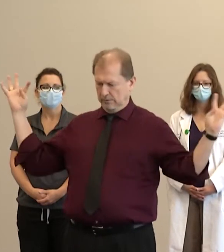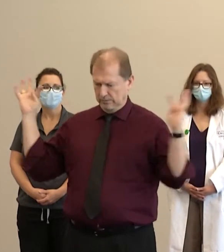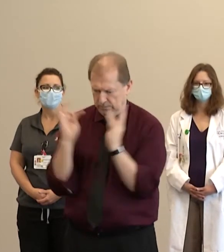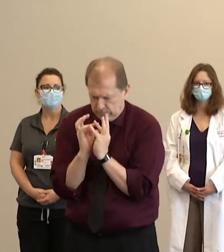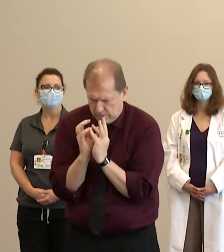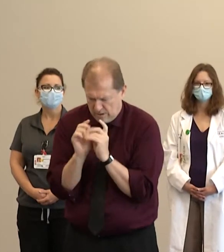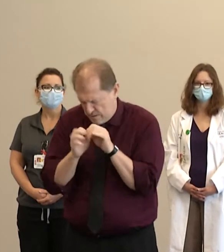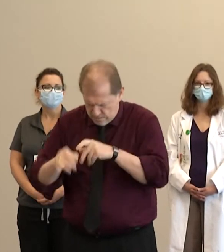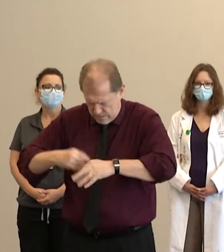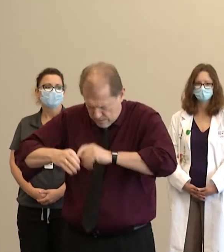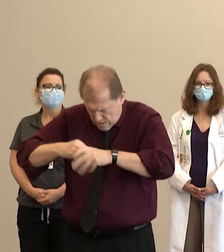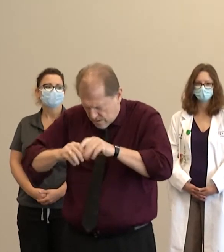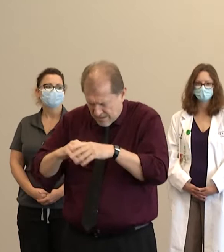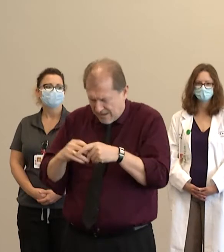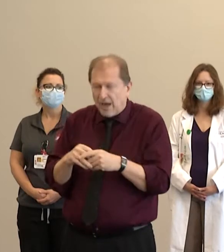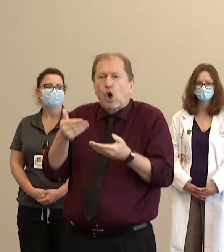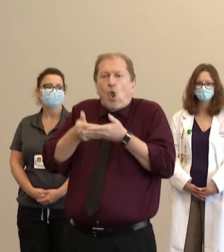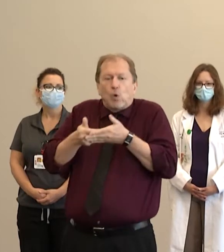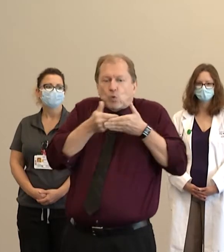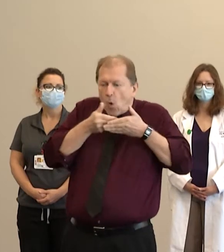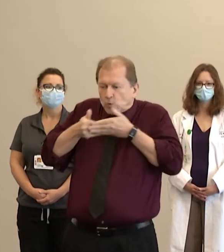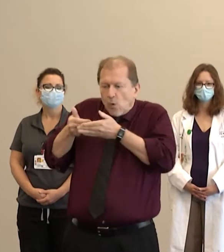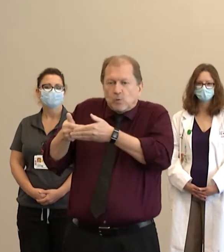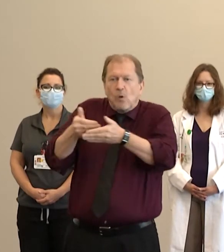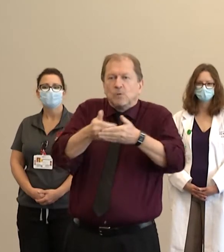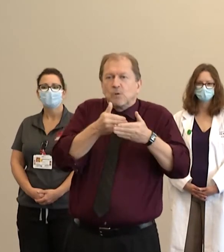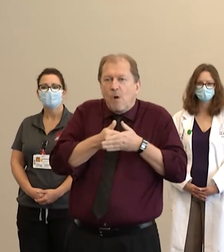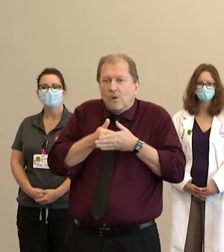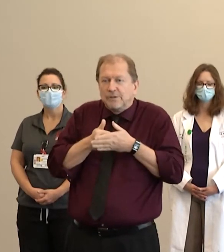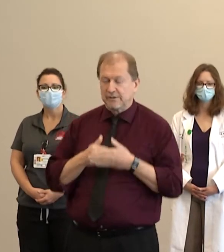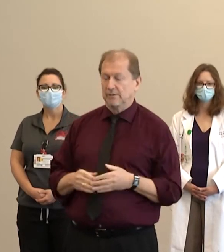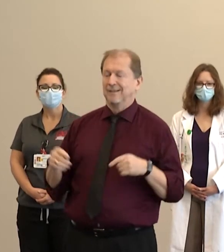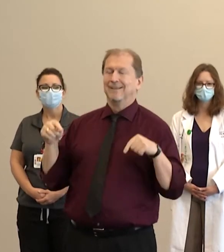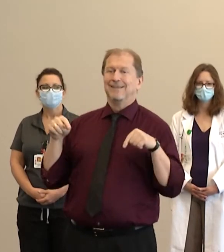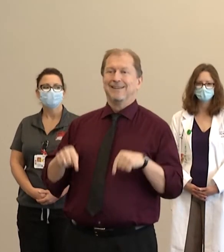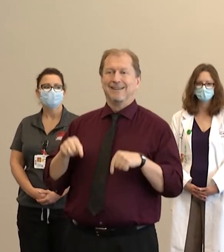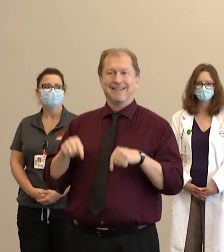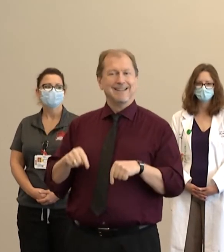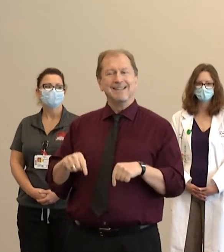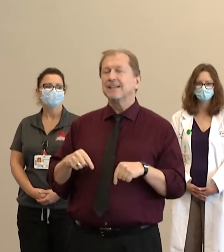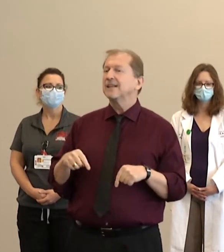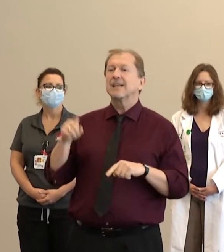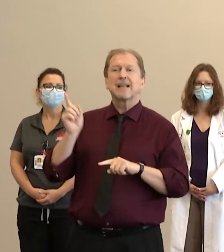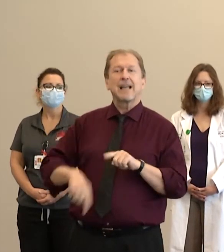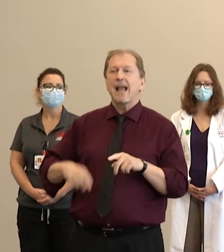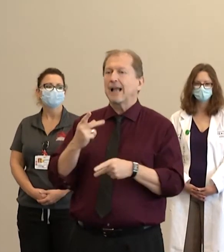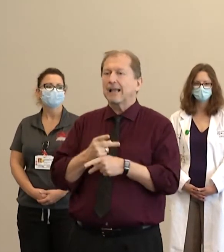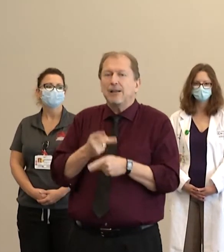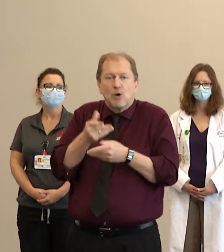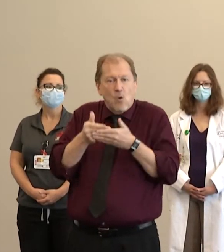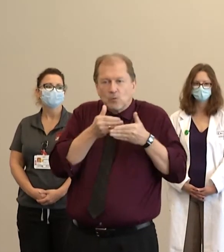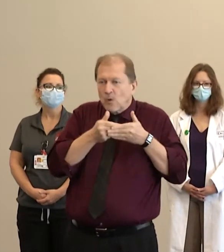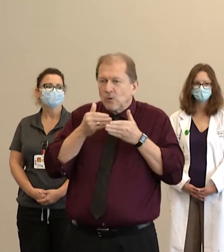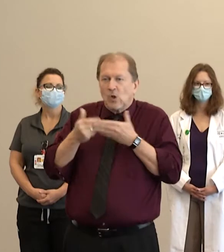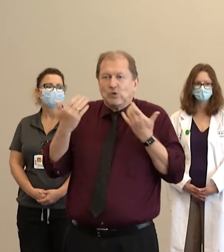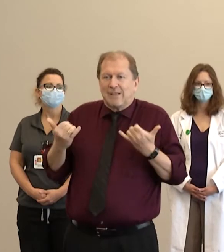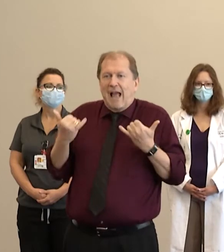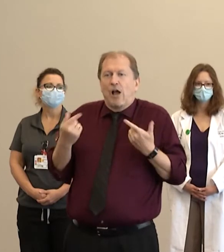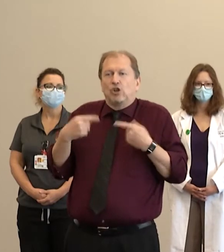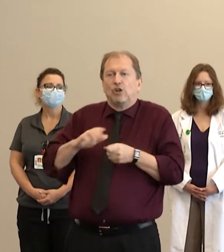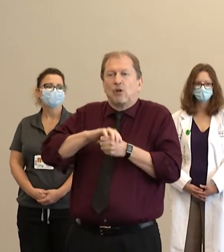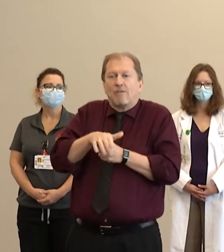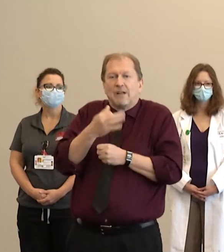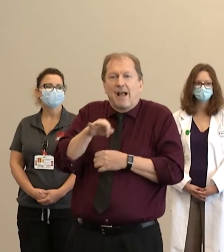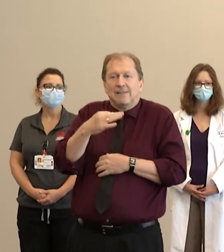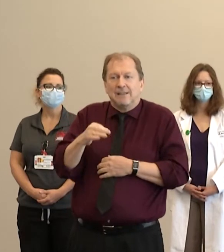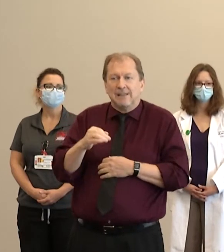to their limits and provide worst-case scenarios where they have to work together in a small space. That's all for the